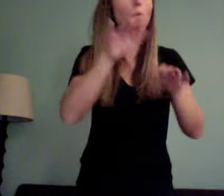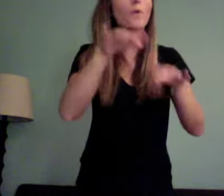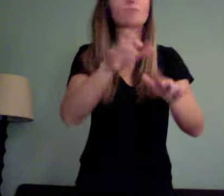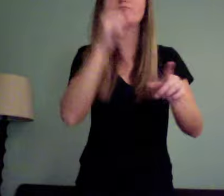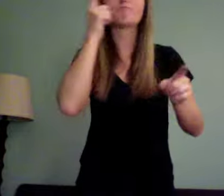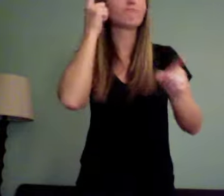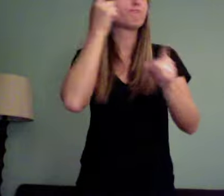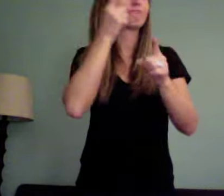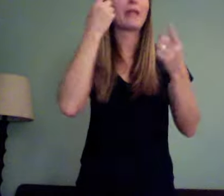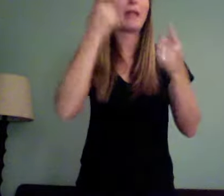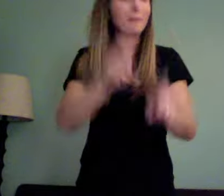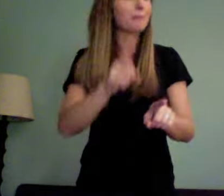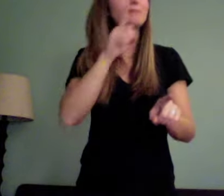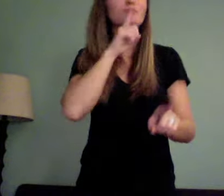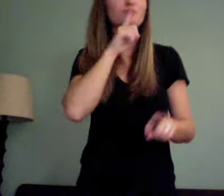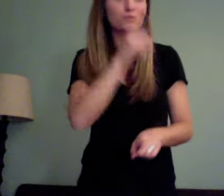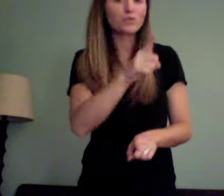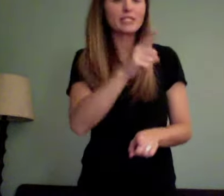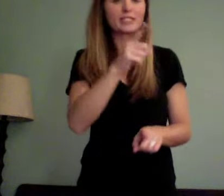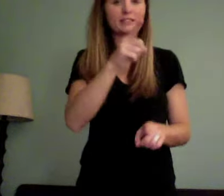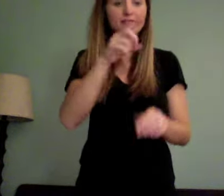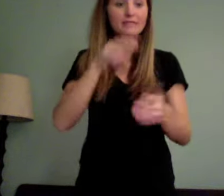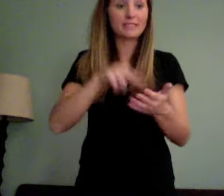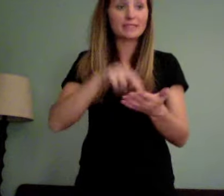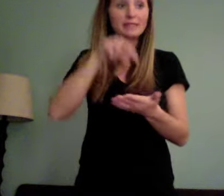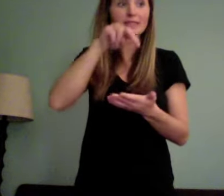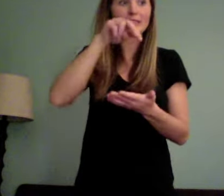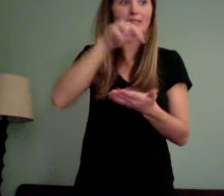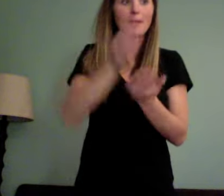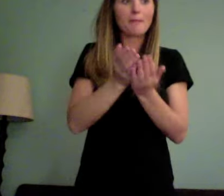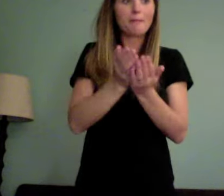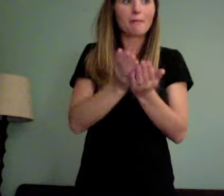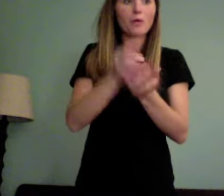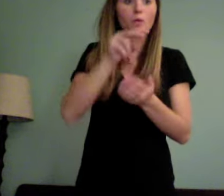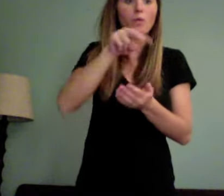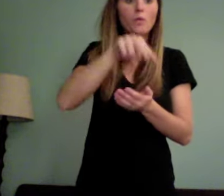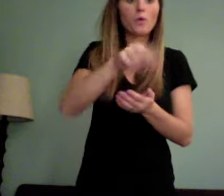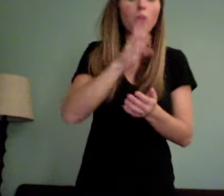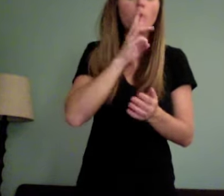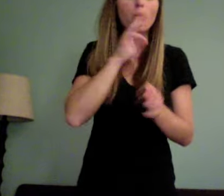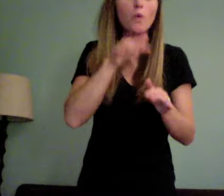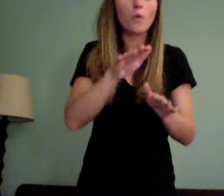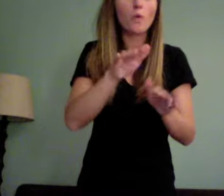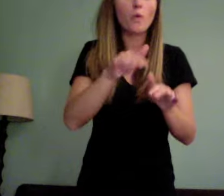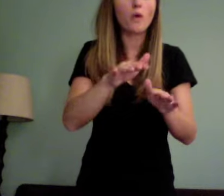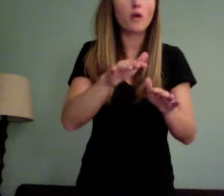stepped off that boat in Matthew 14 and he touched the water, he started to walk and everyone saw it.